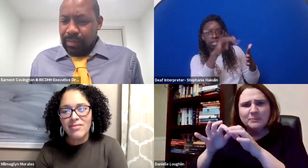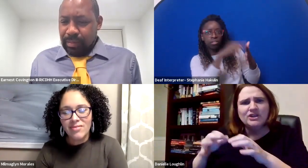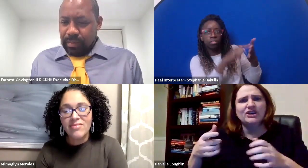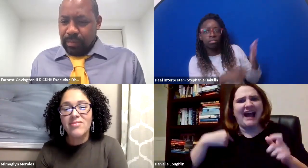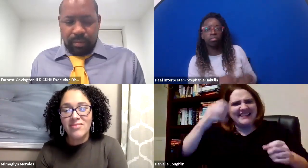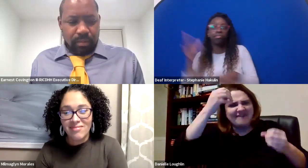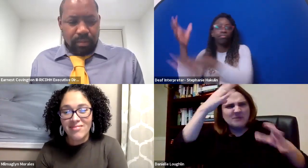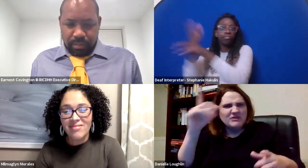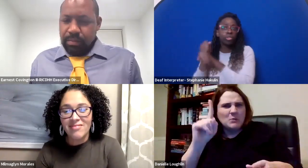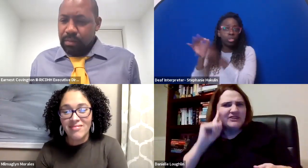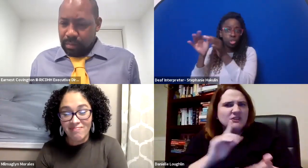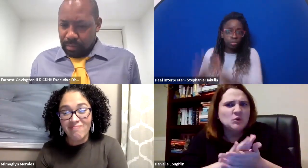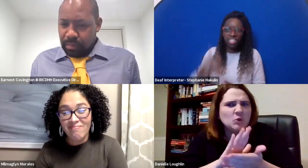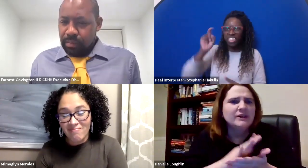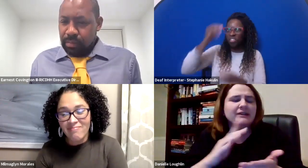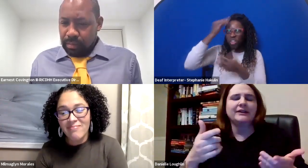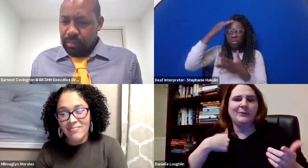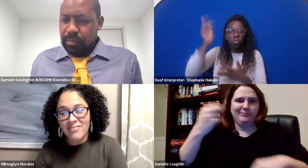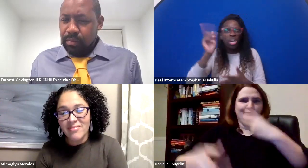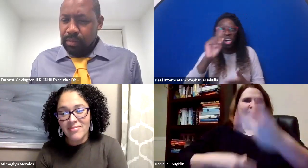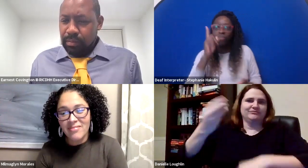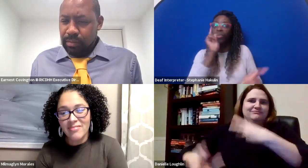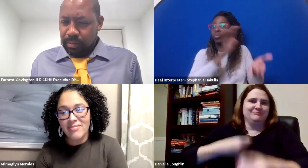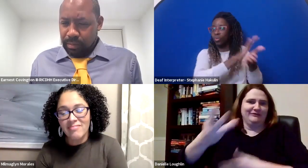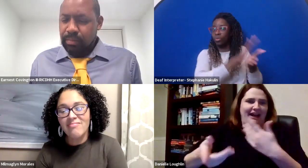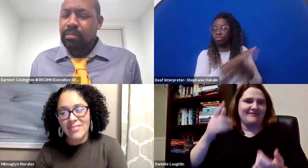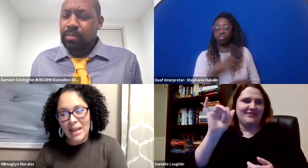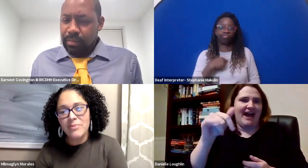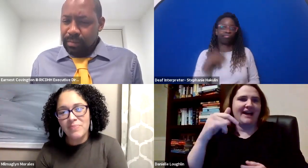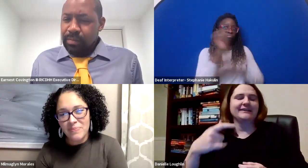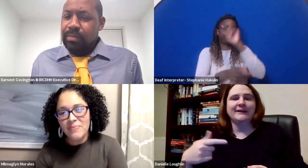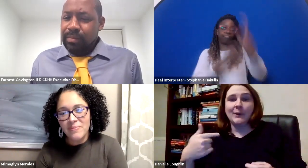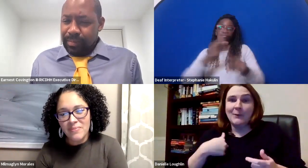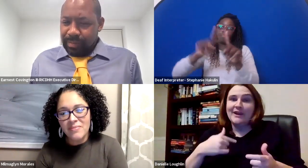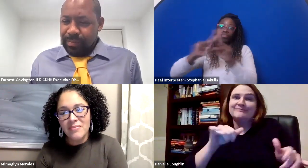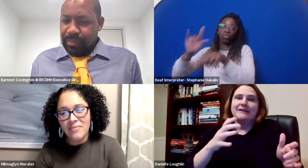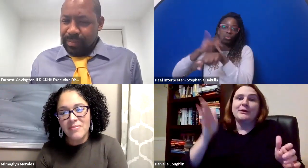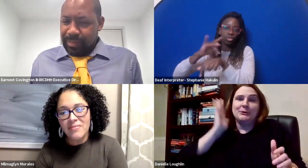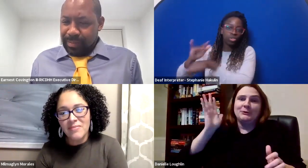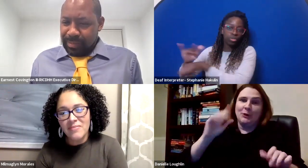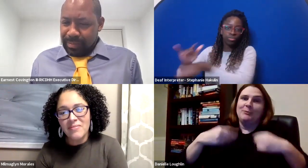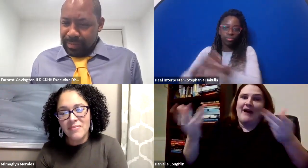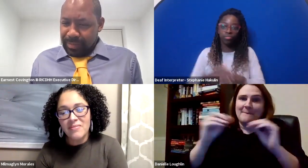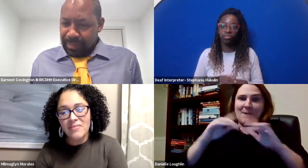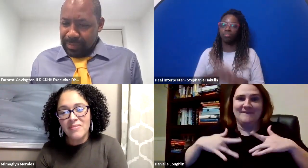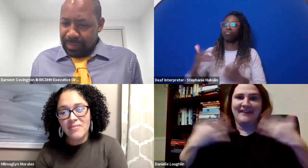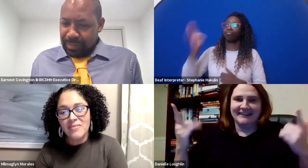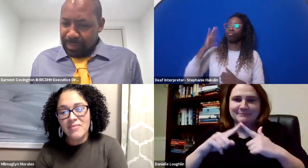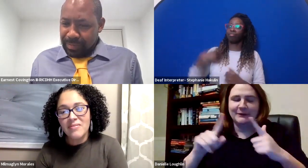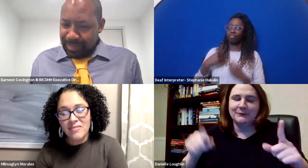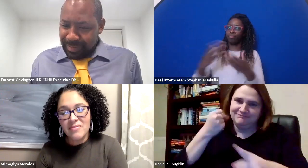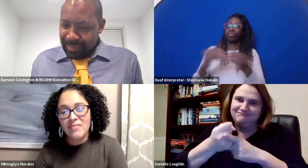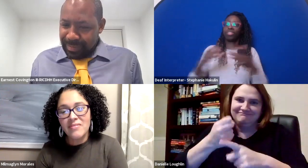don't know what the services are. They have a hard time getting interpreting services and accessing